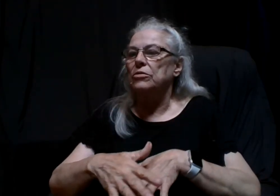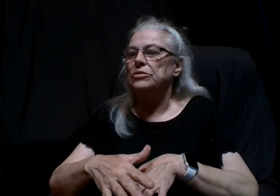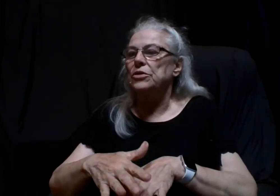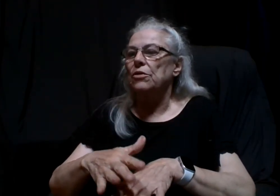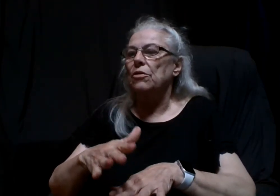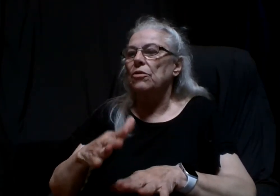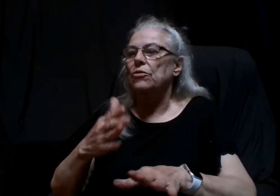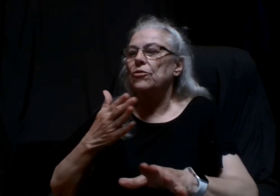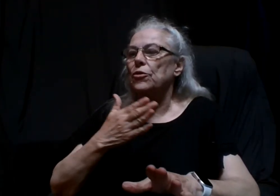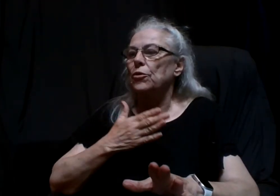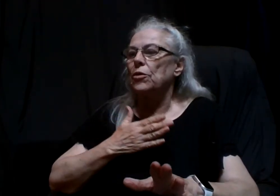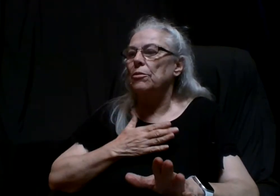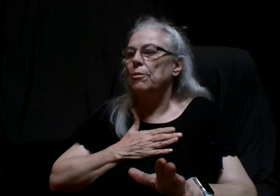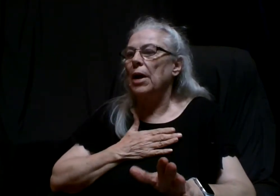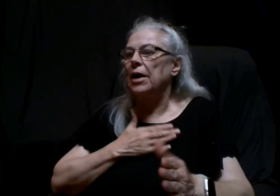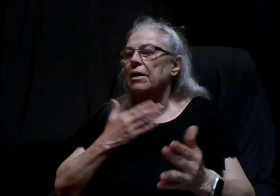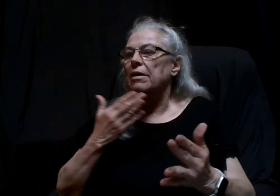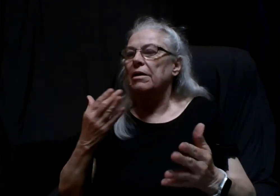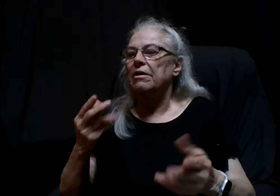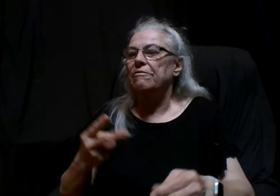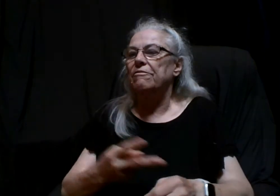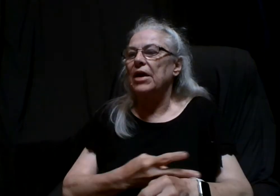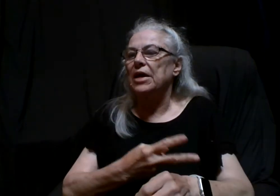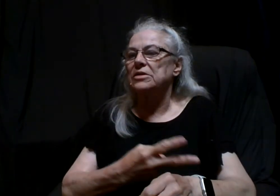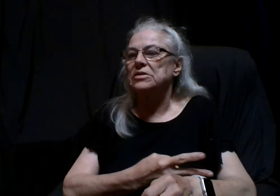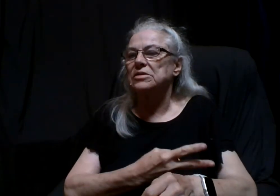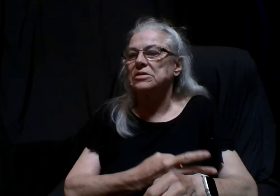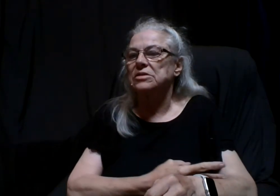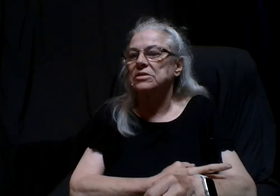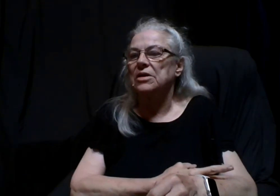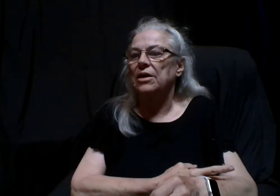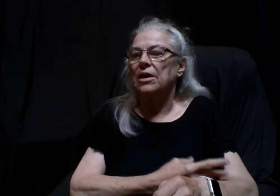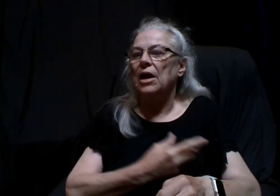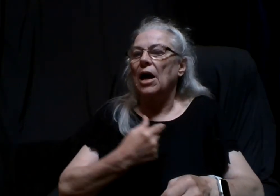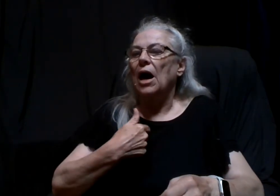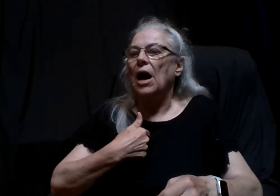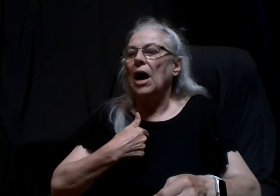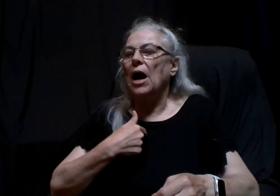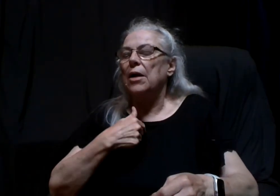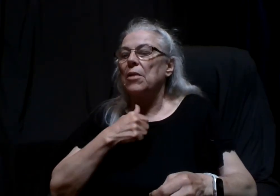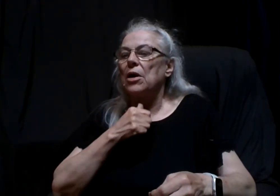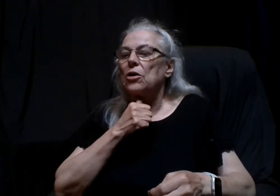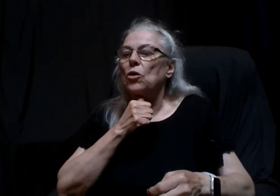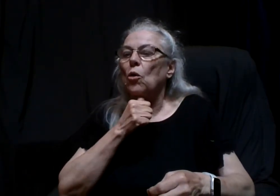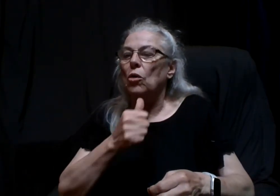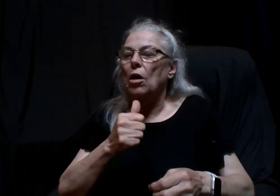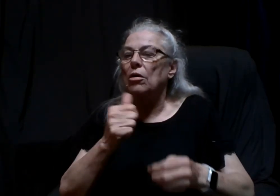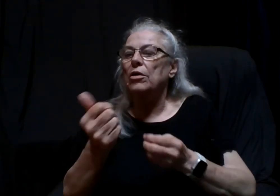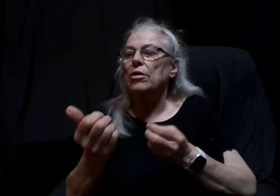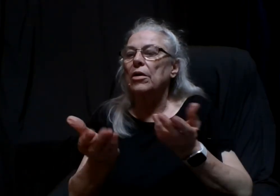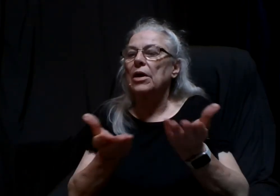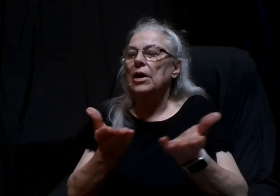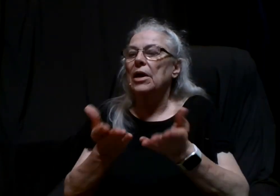flows through my veins. I'm no longer